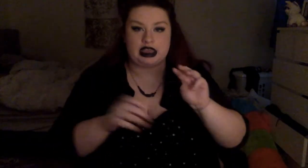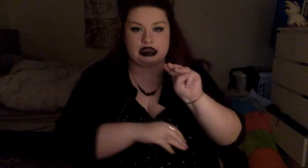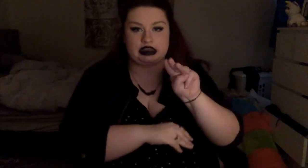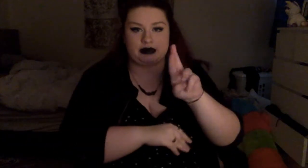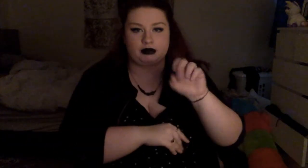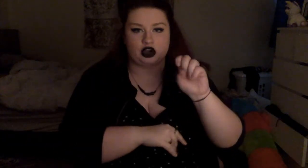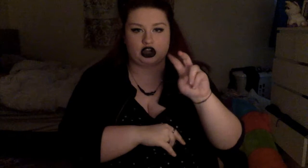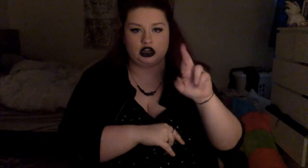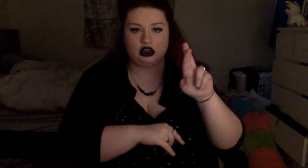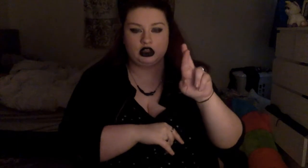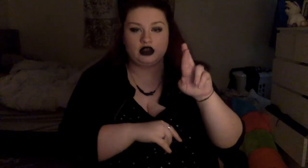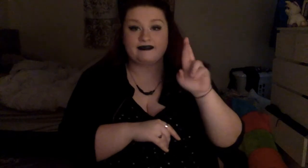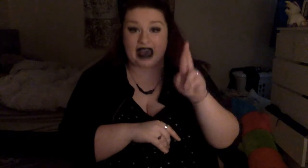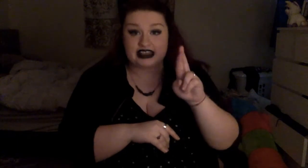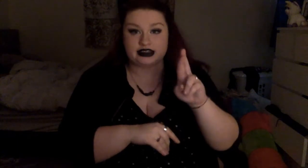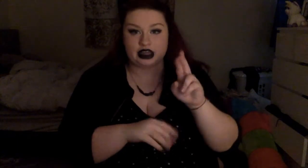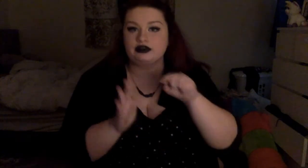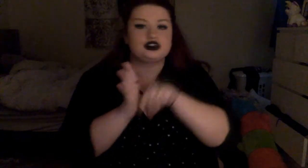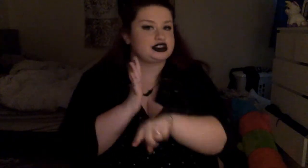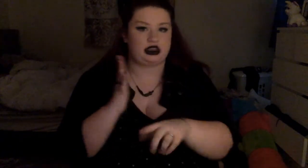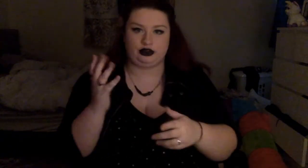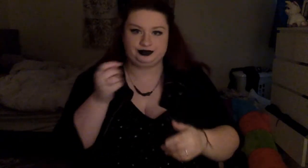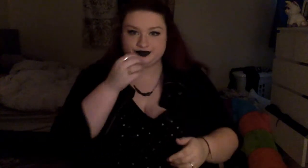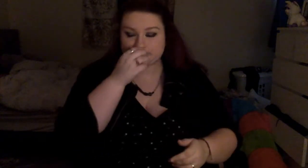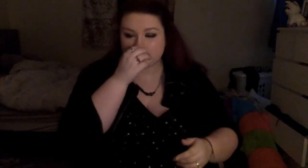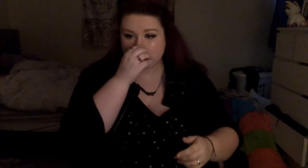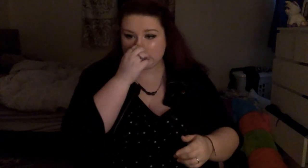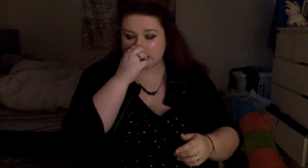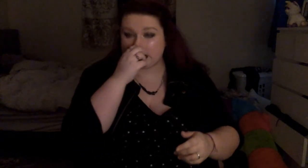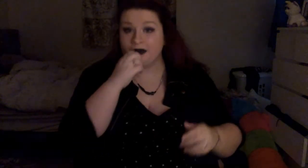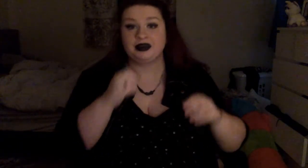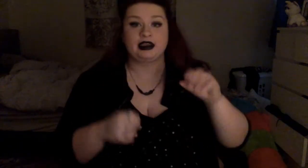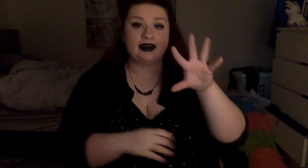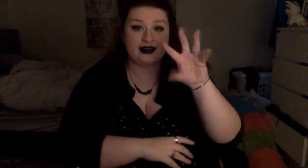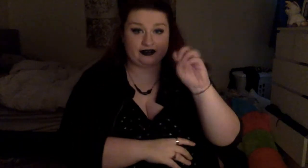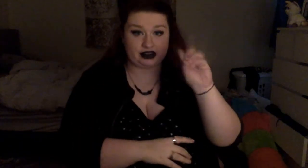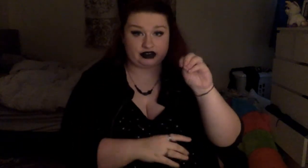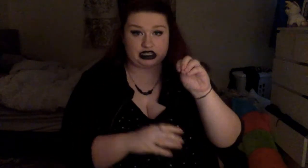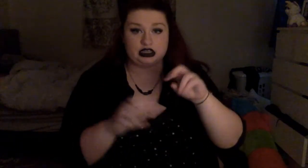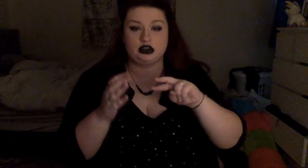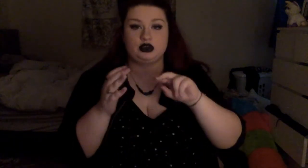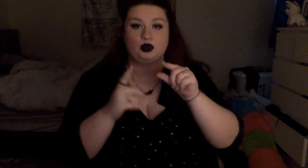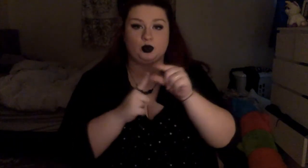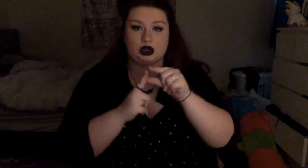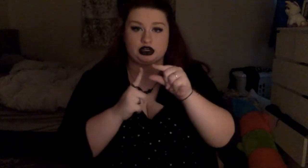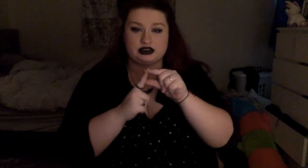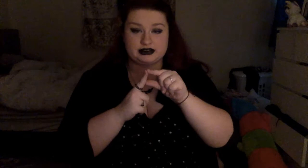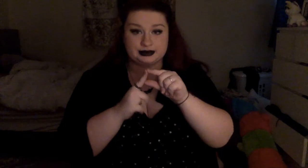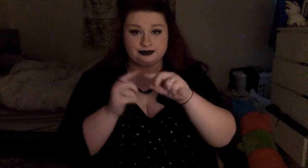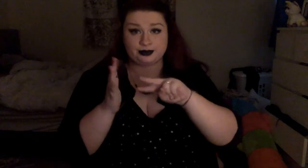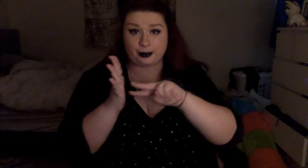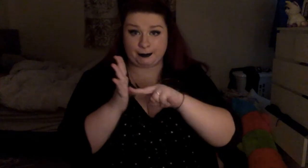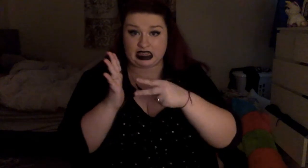can't get murder fast enough, just say kill. So, 50 words